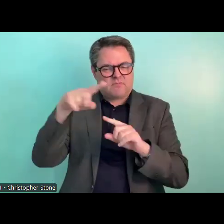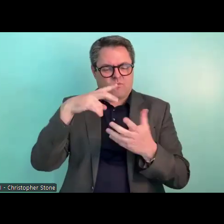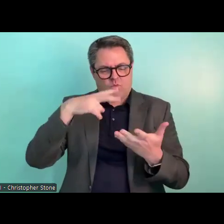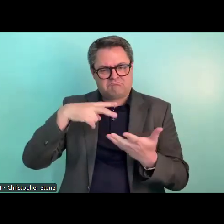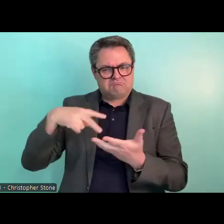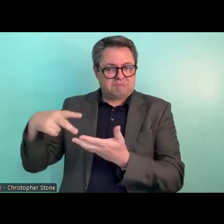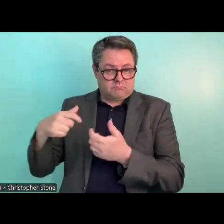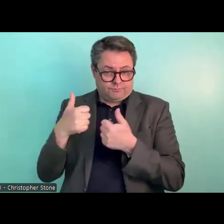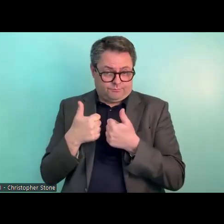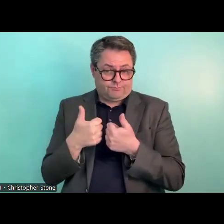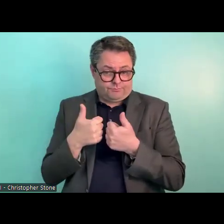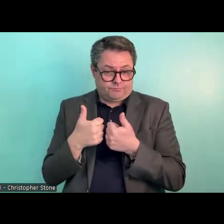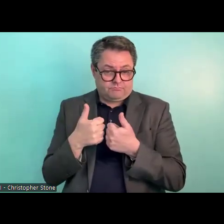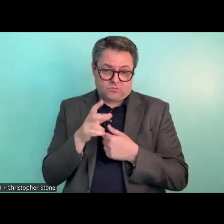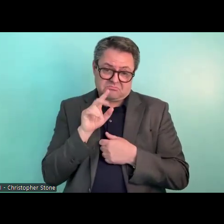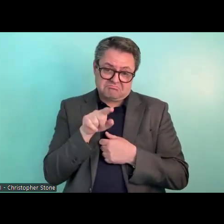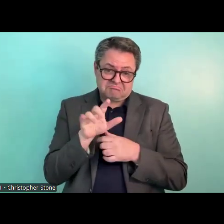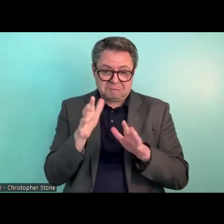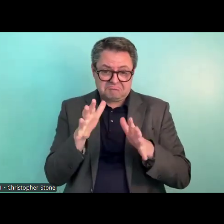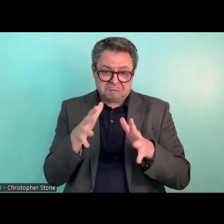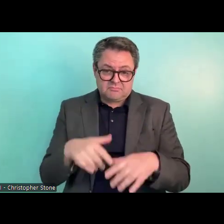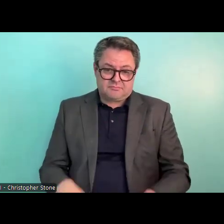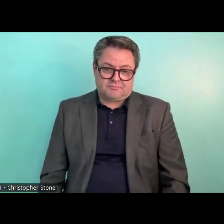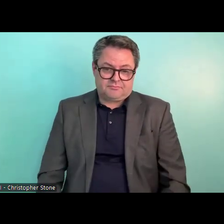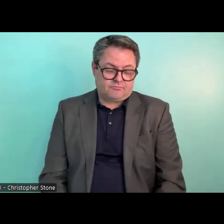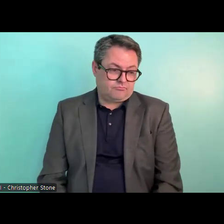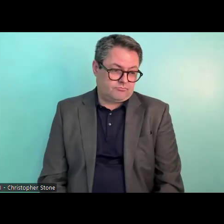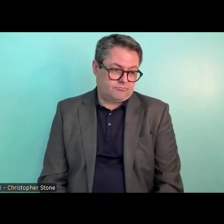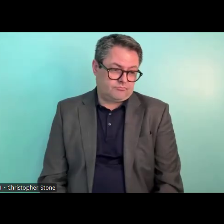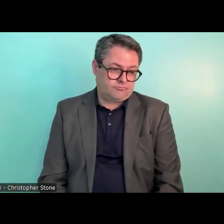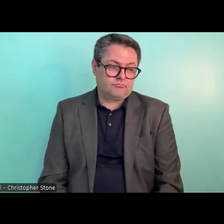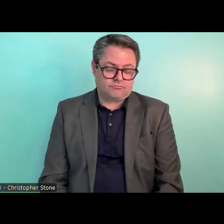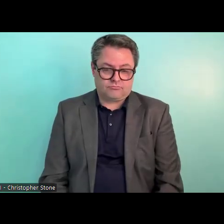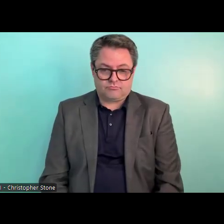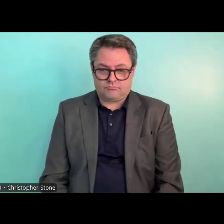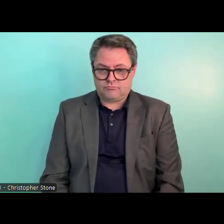through and add more detail to those minutes.